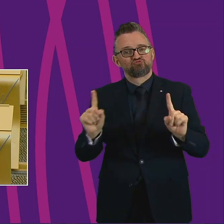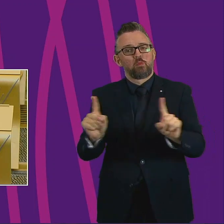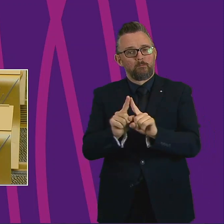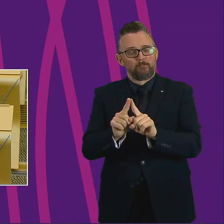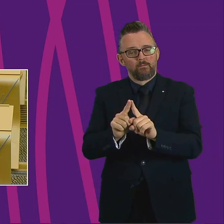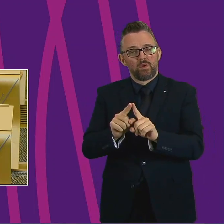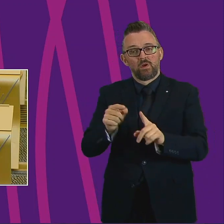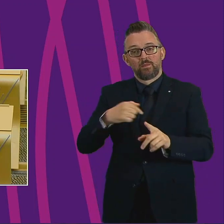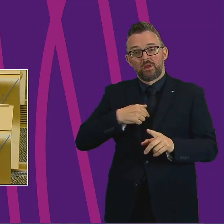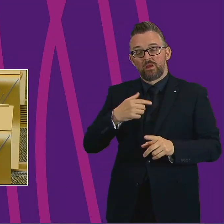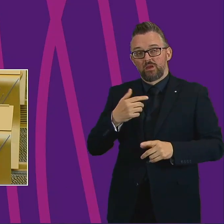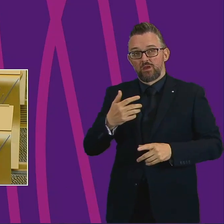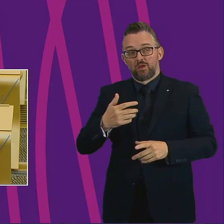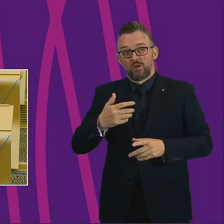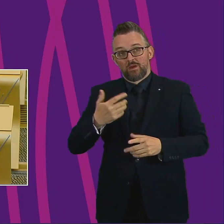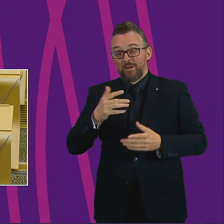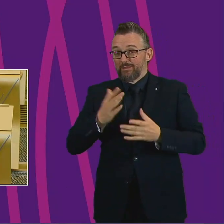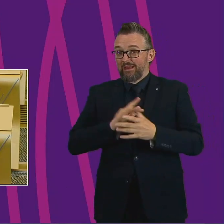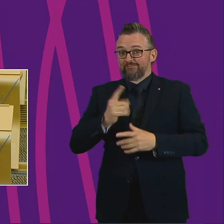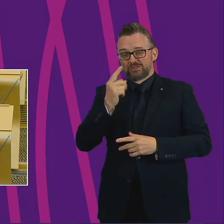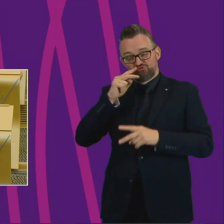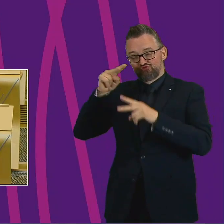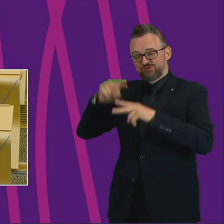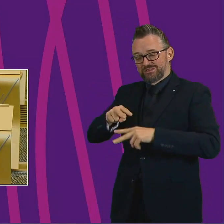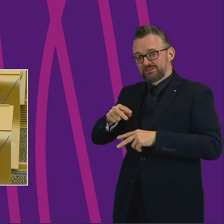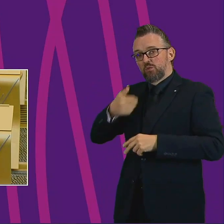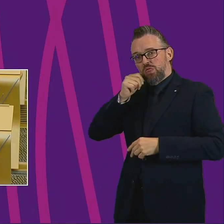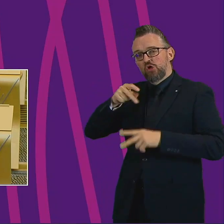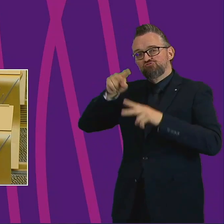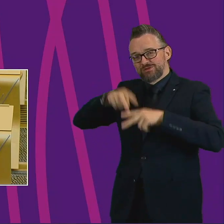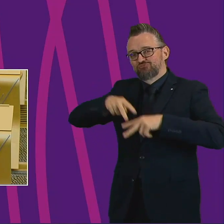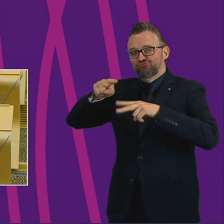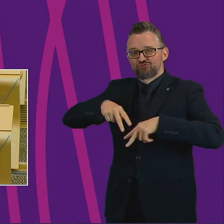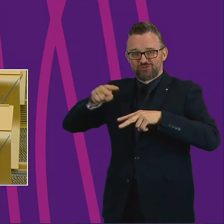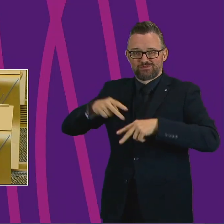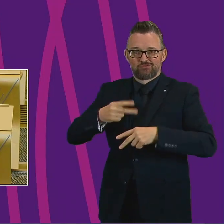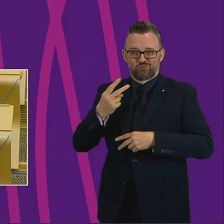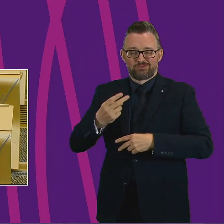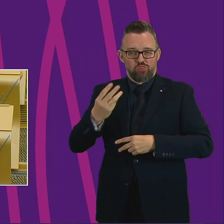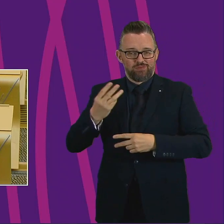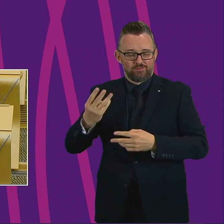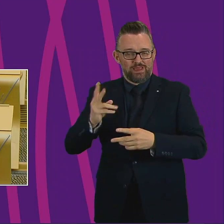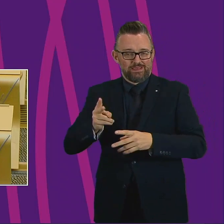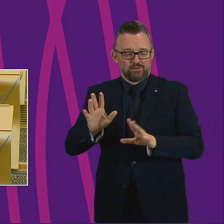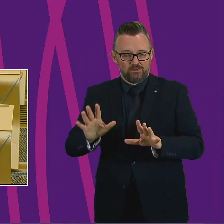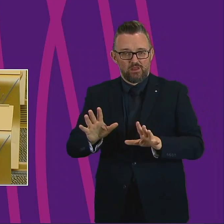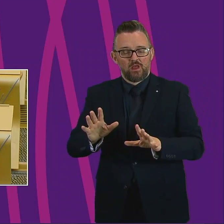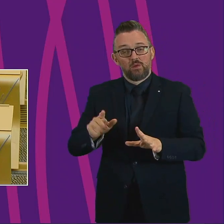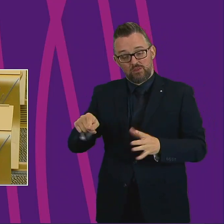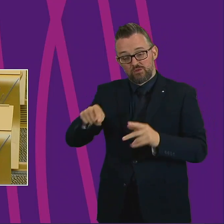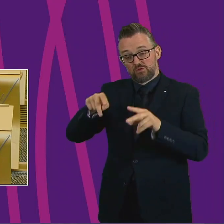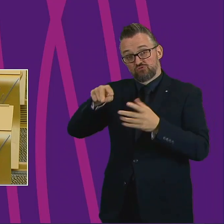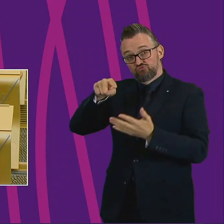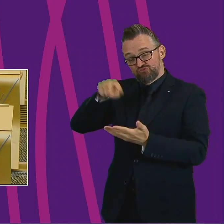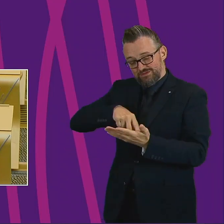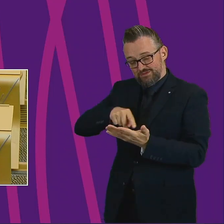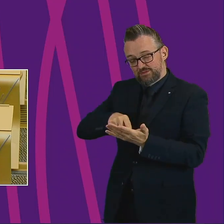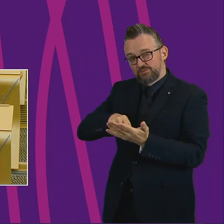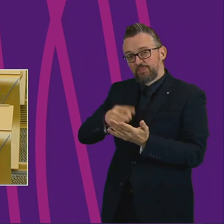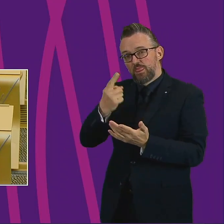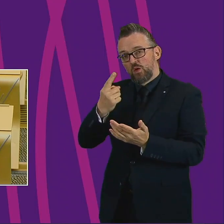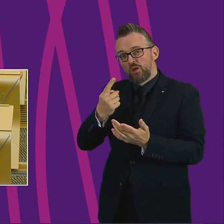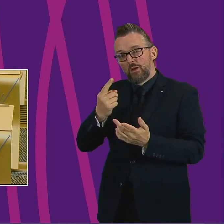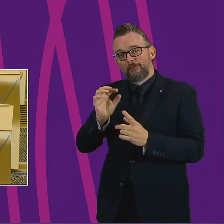initial reading, and I will read it again more than once, I am sure, of the report, is that the specific point that